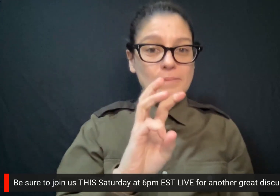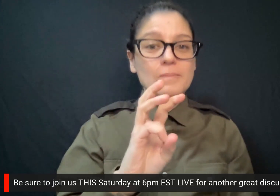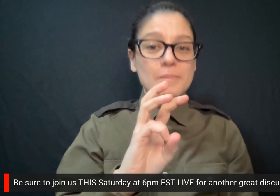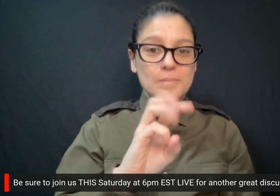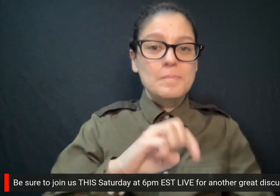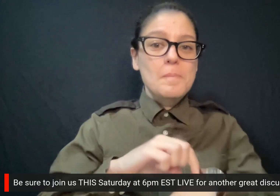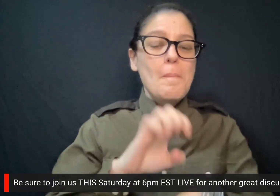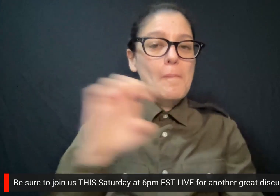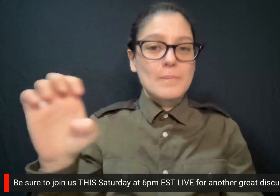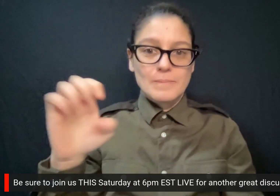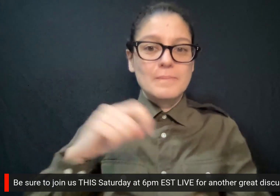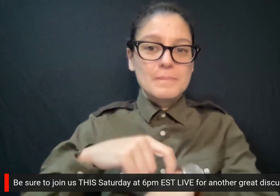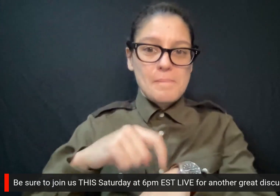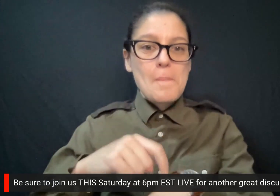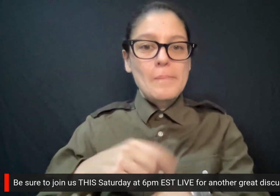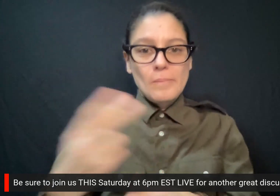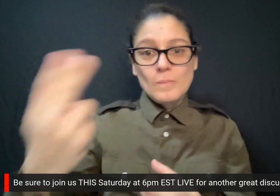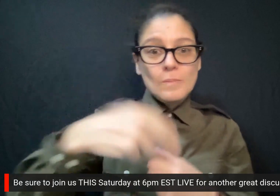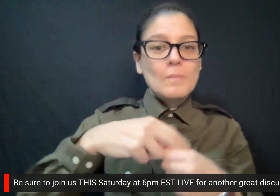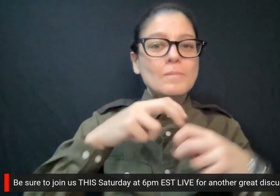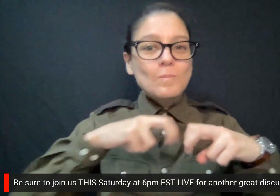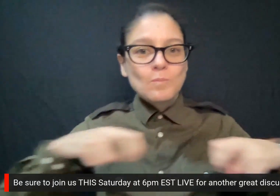Do you dip them in milk?